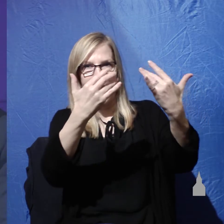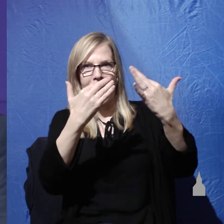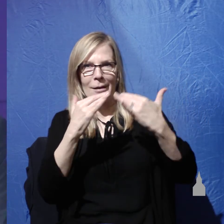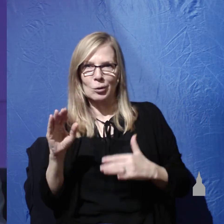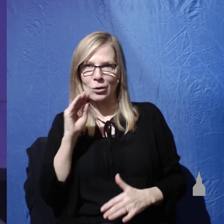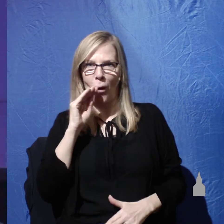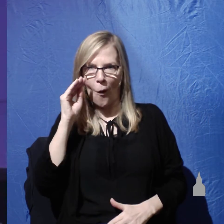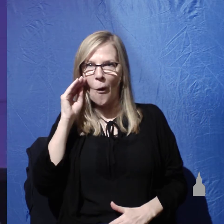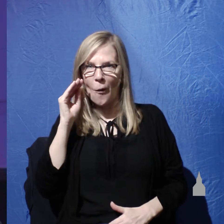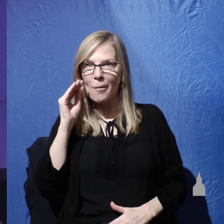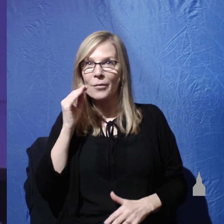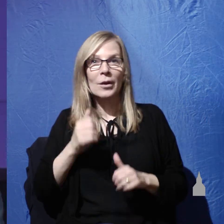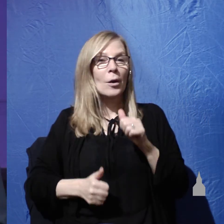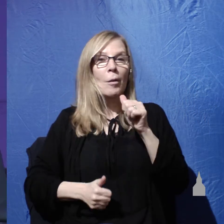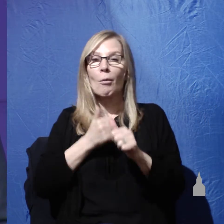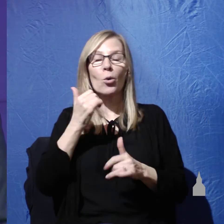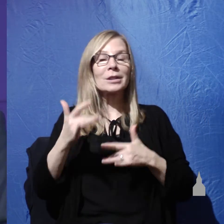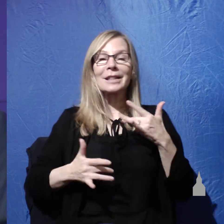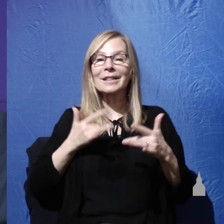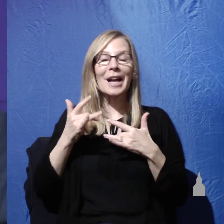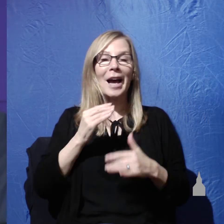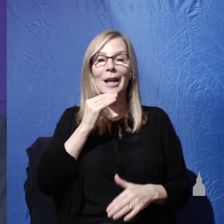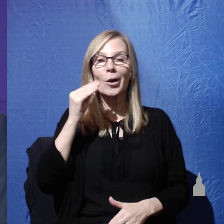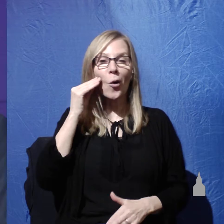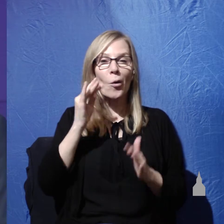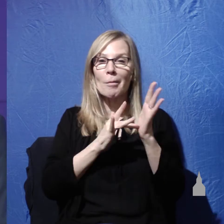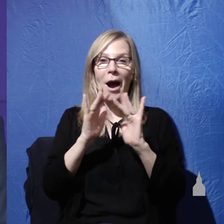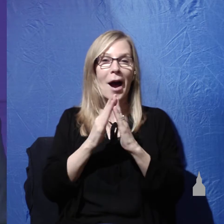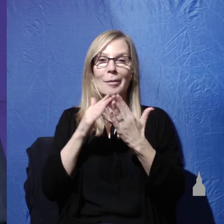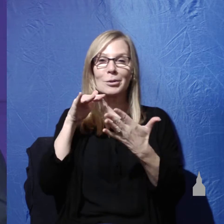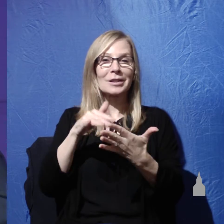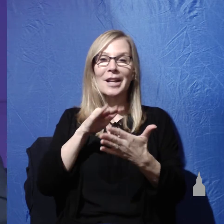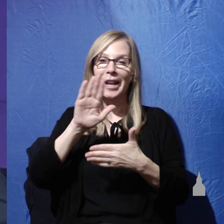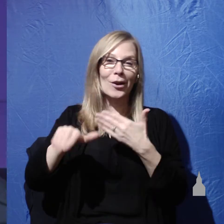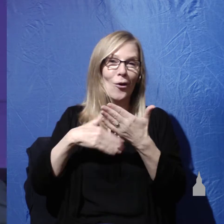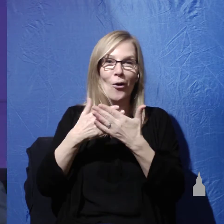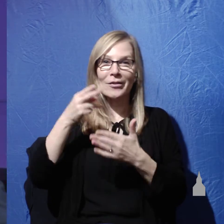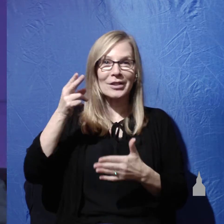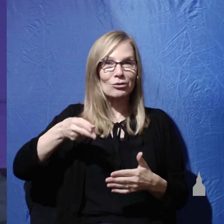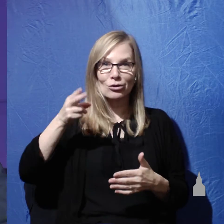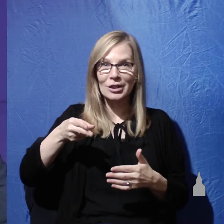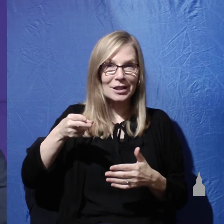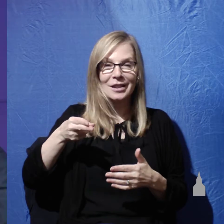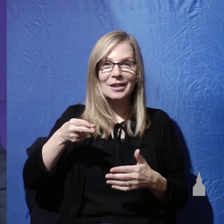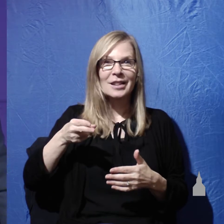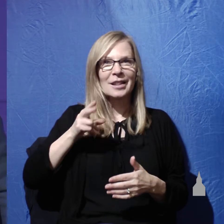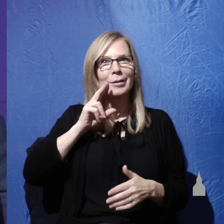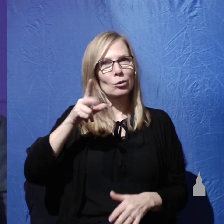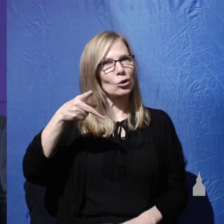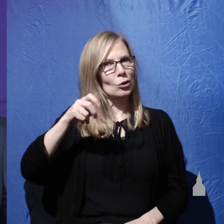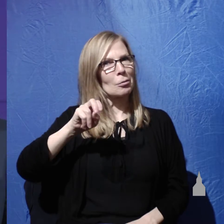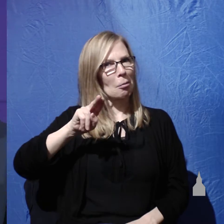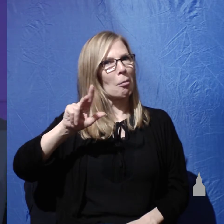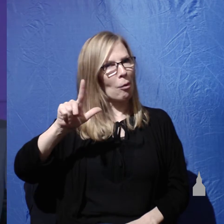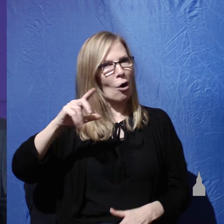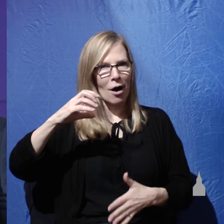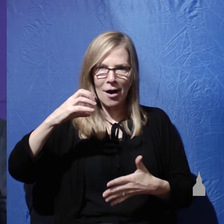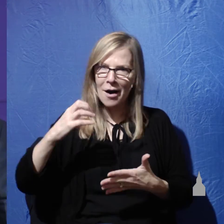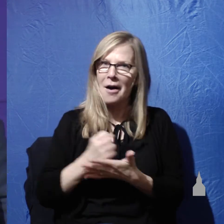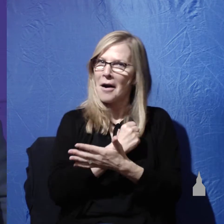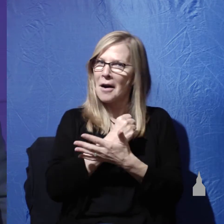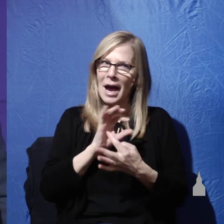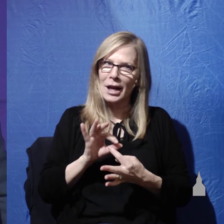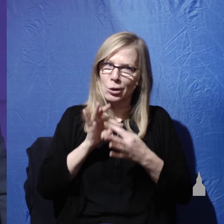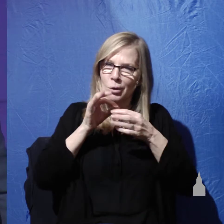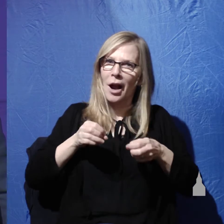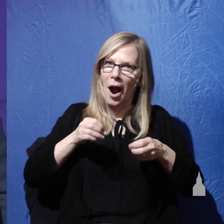the large numbers came to the apostles' lodging, the most exciting home Bible study in history. We can be sure Paul aimed high in this unique opportunity to